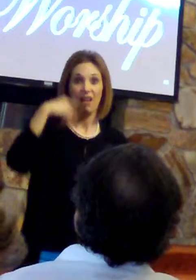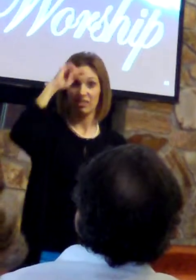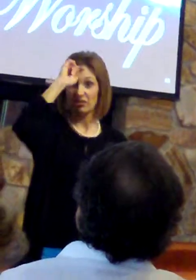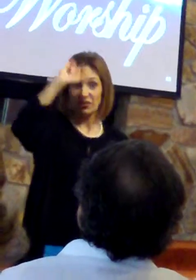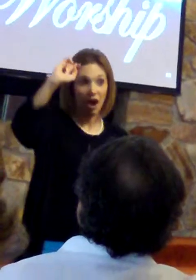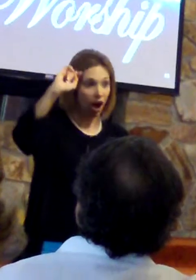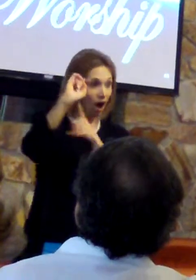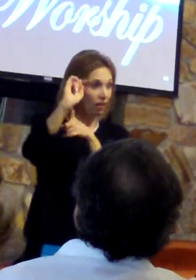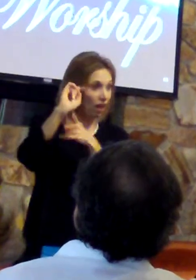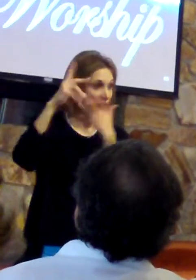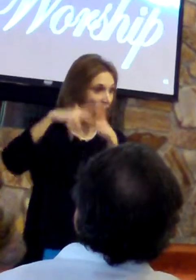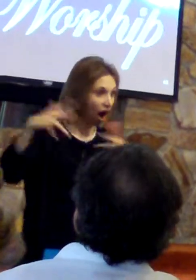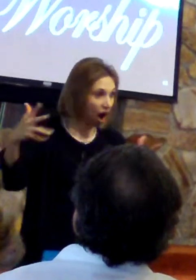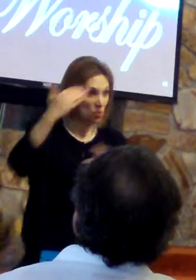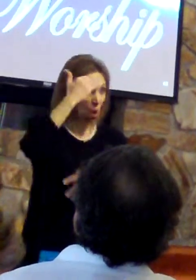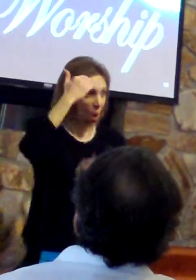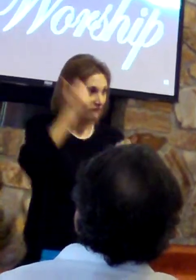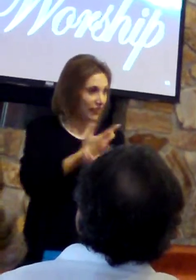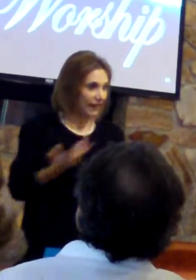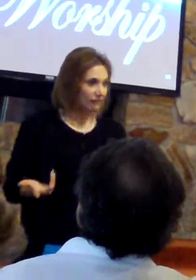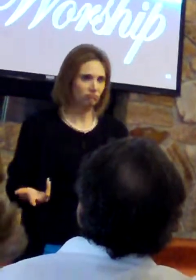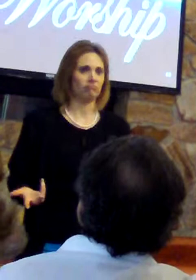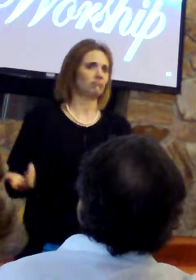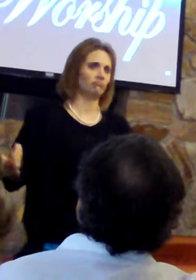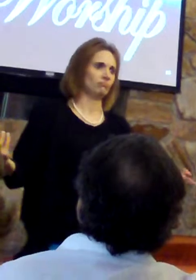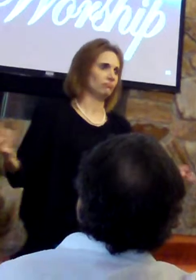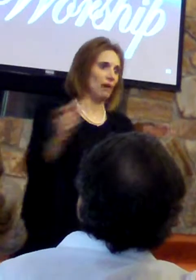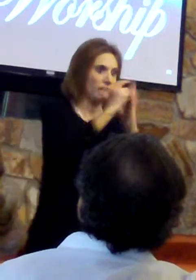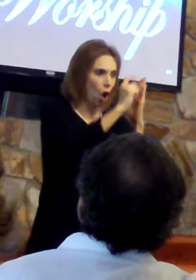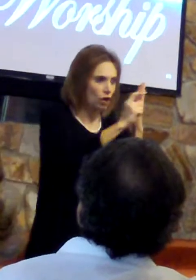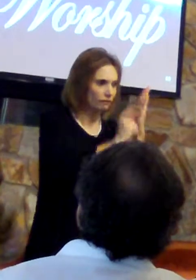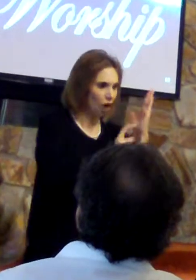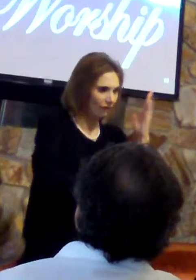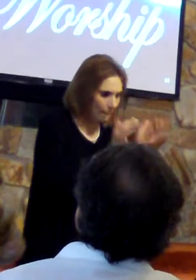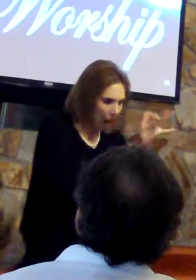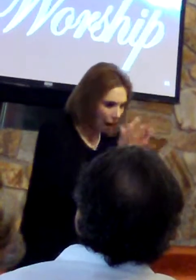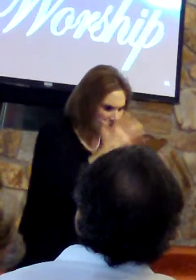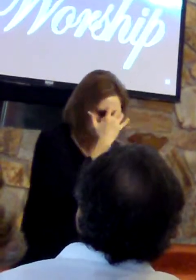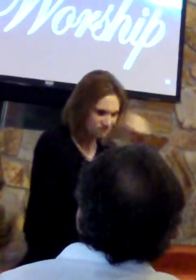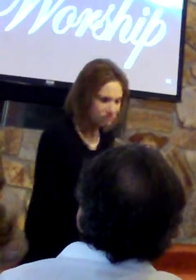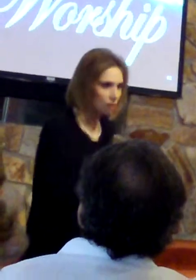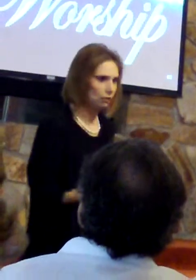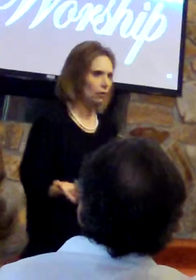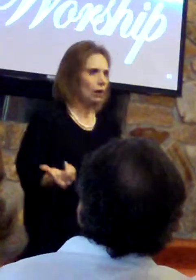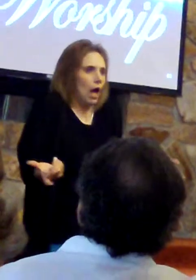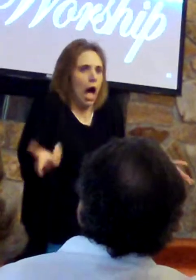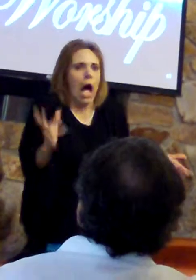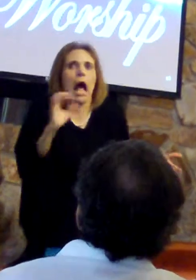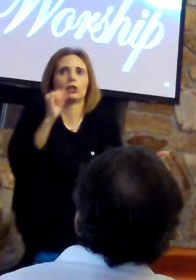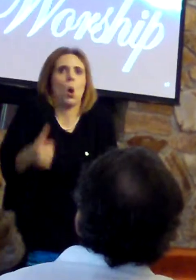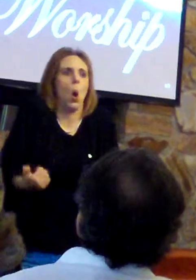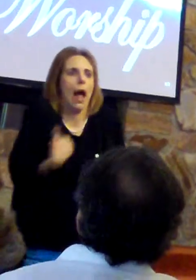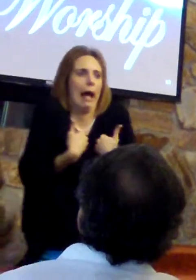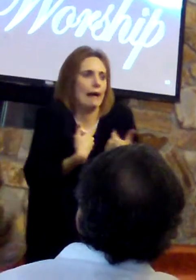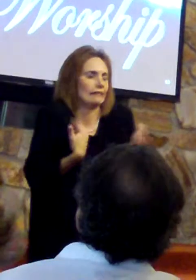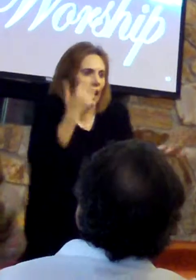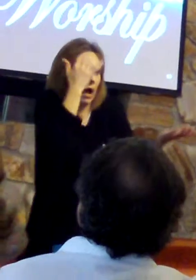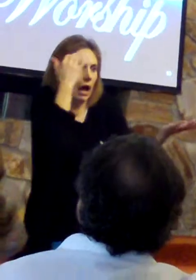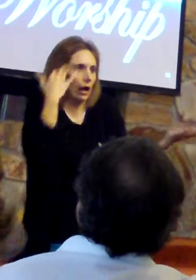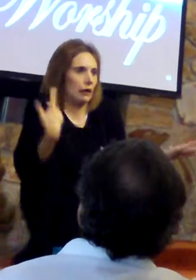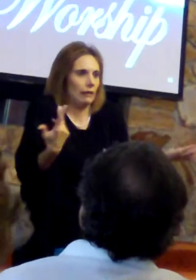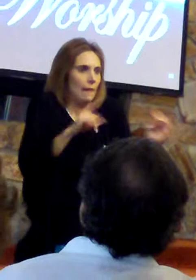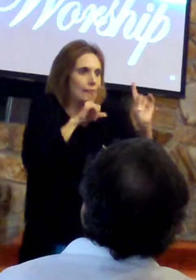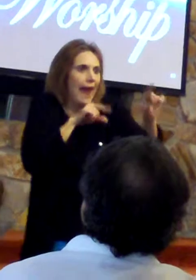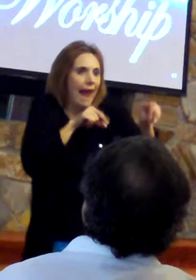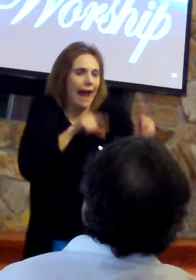I don't know all the verses in the Bible. I don't know all the questions to